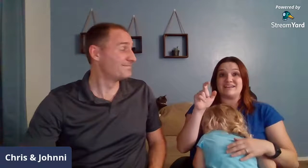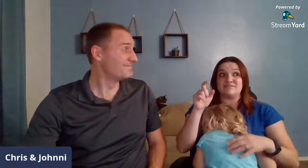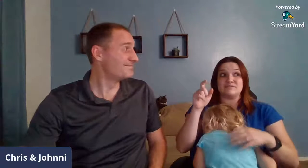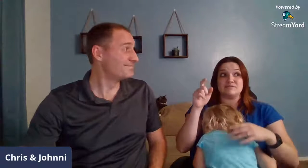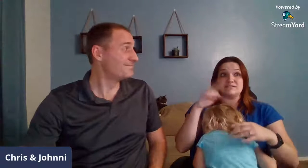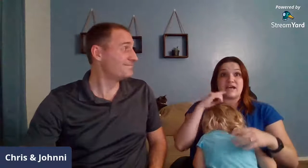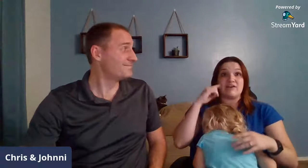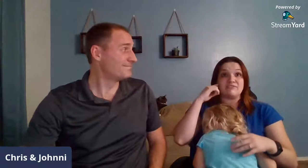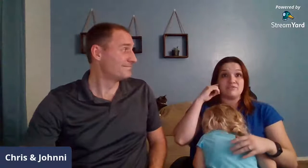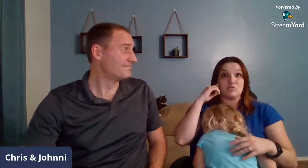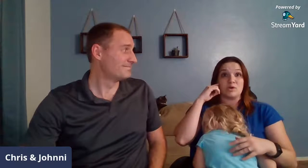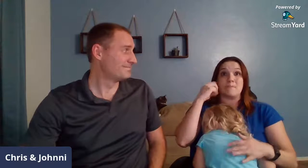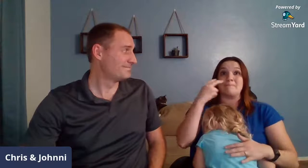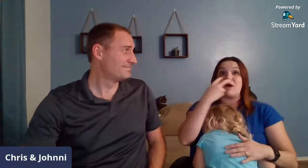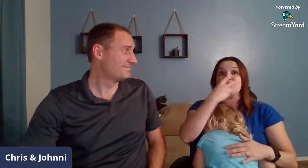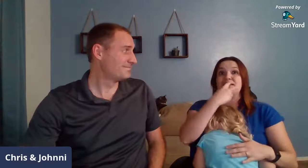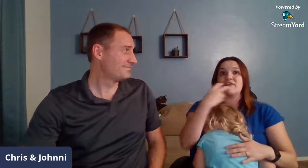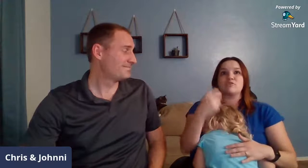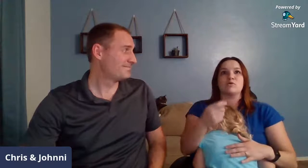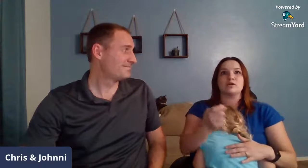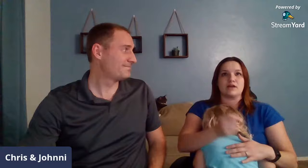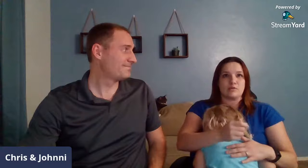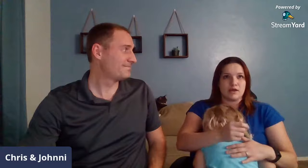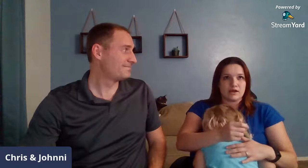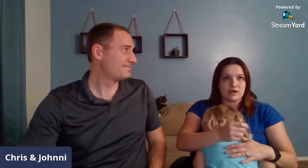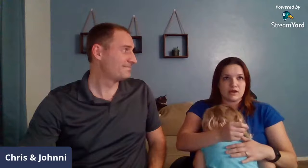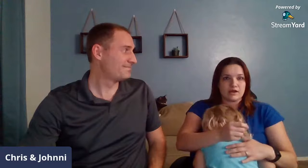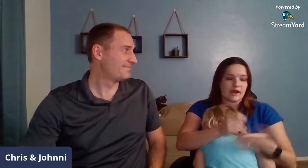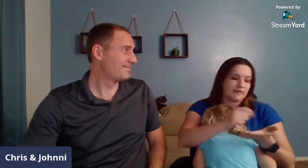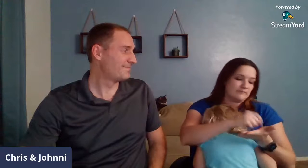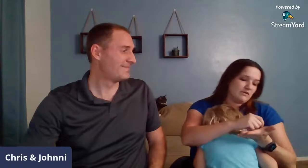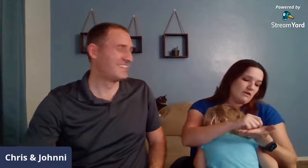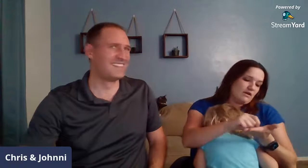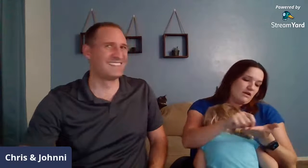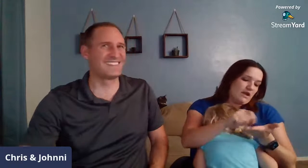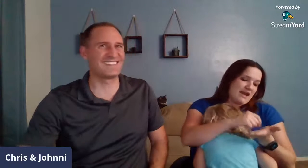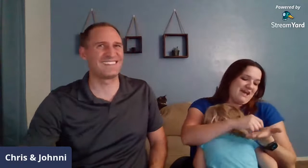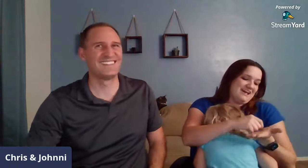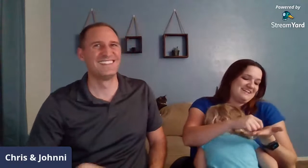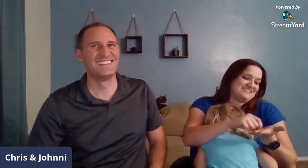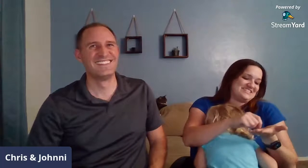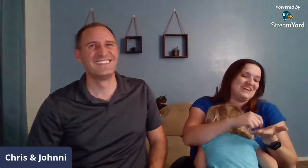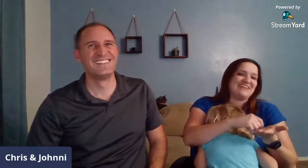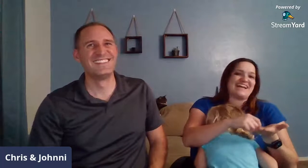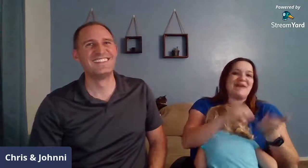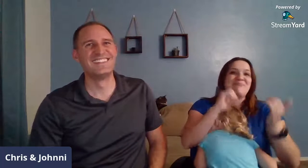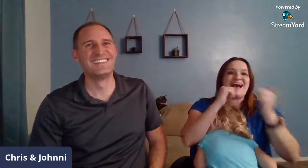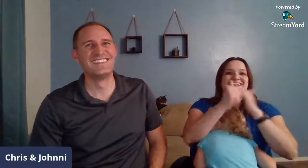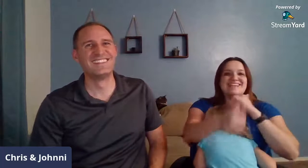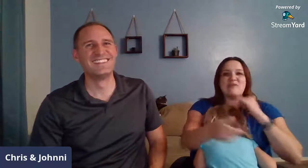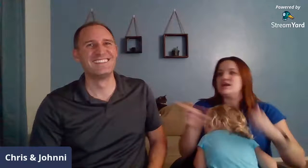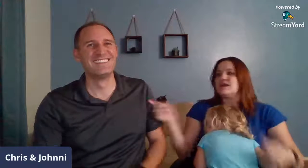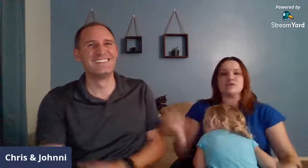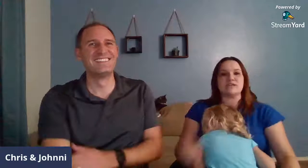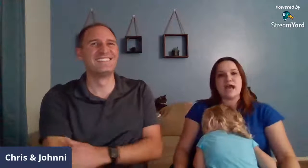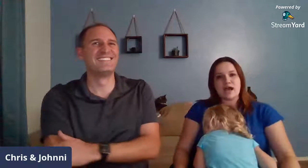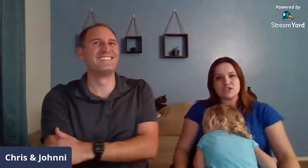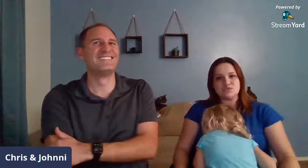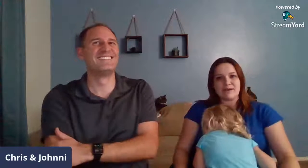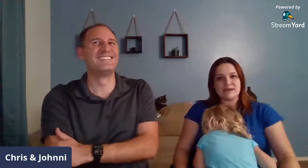sign deaf were mouthing every word, and I went, got it. And so like I passed that one. He goes, how did you pass? I